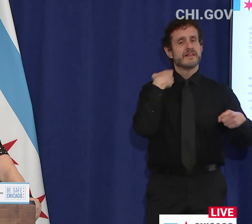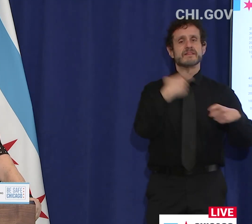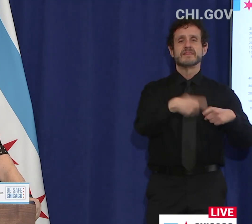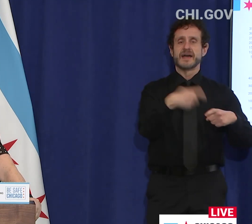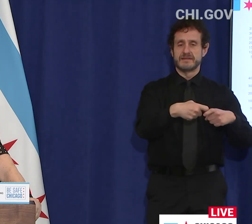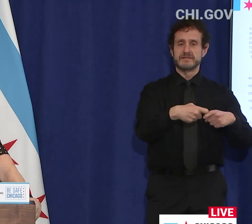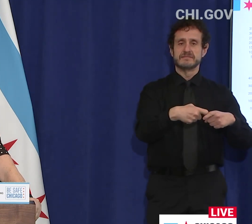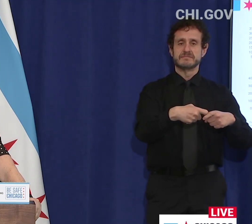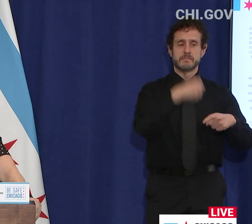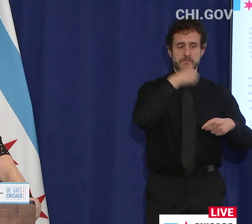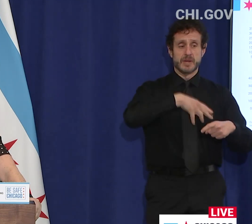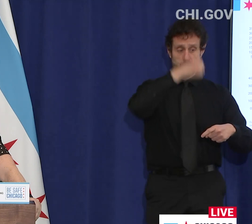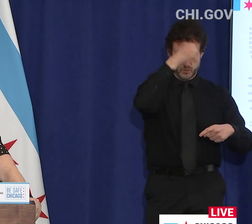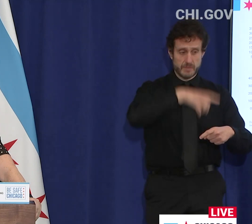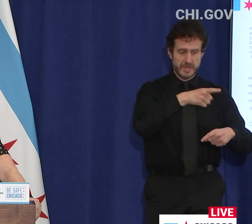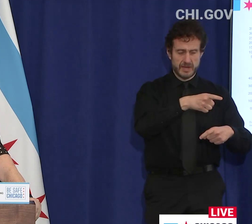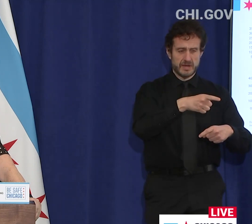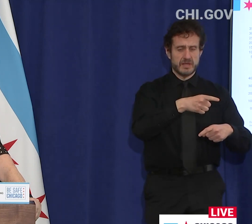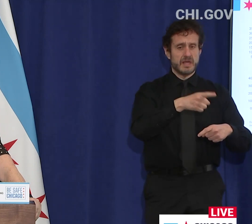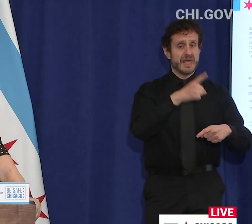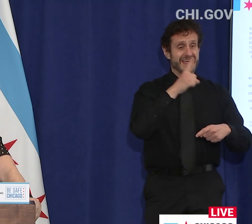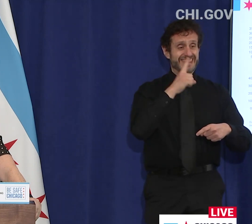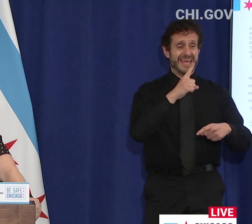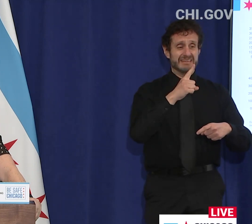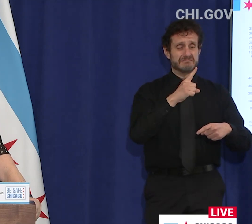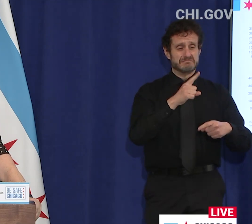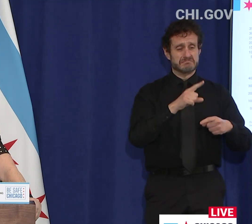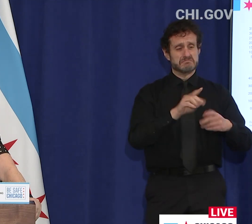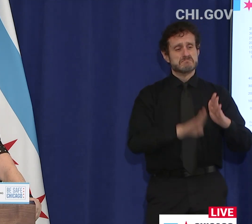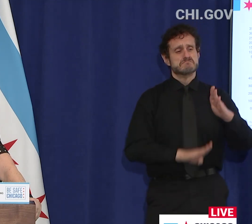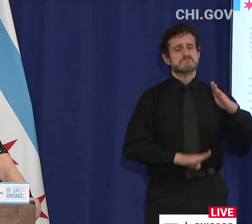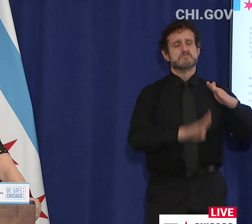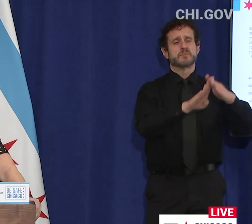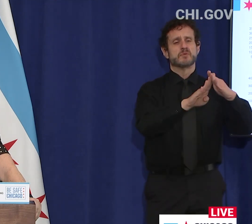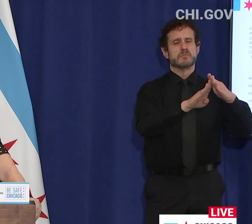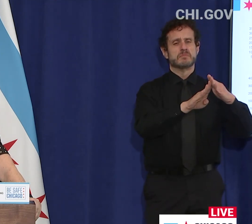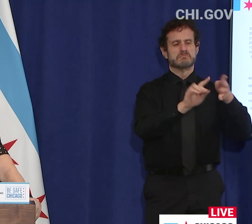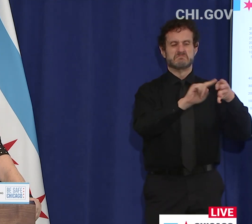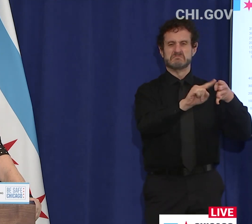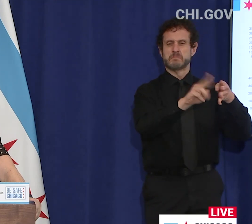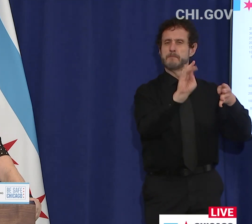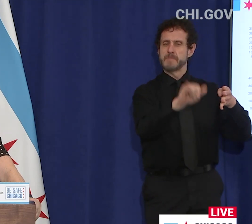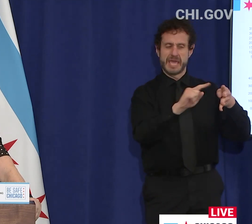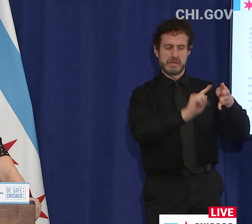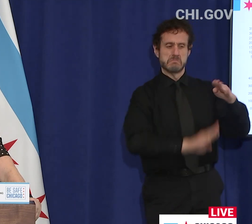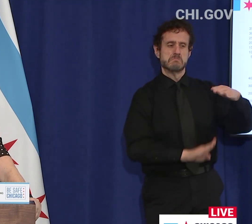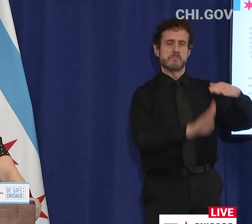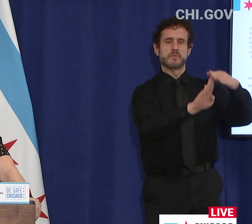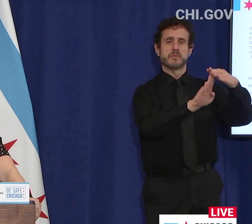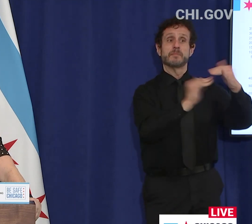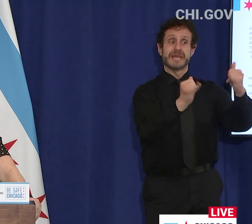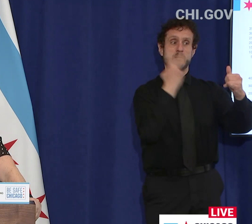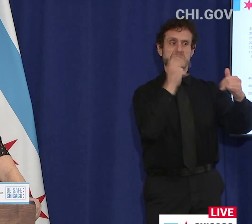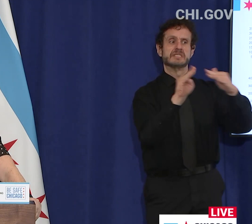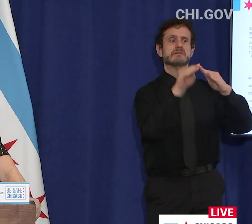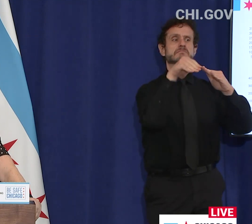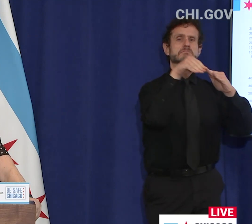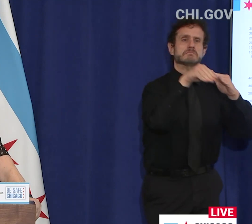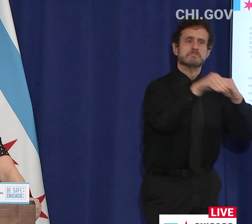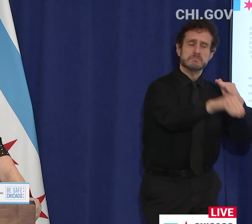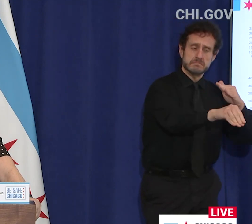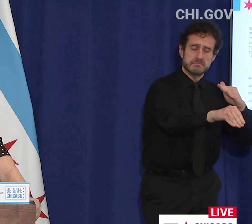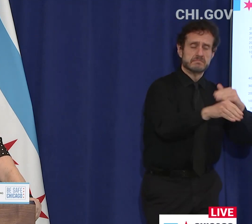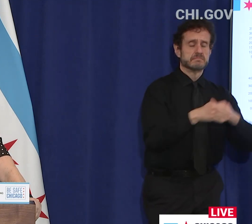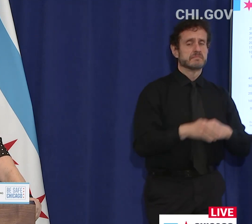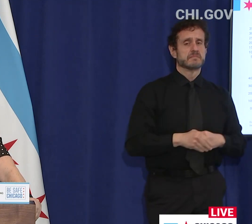has peaked later. That did not peak until early May, but we are now seeing some real decline there, but we're seeing